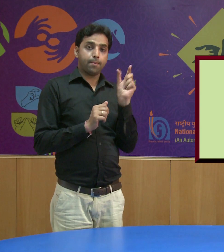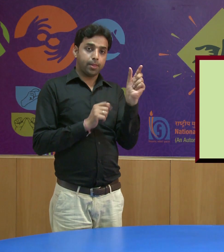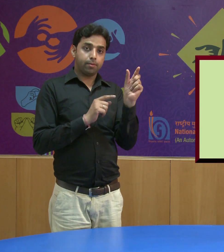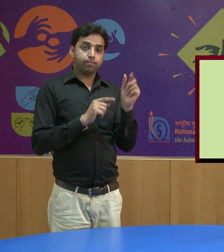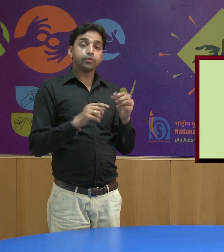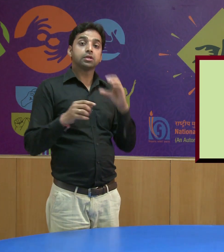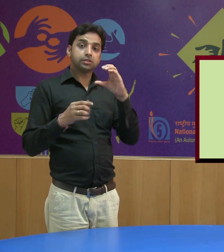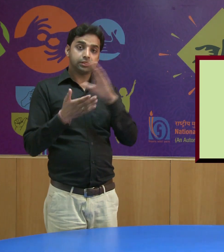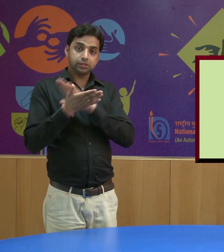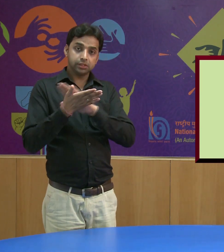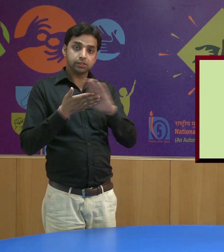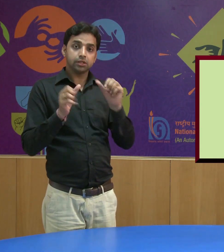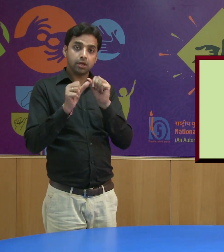Champa